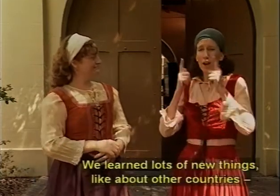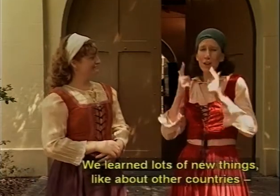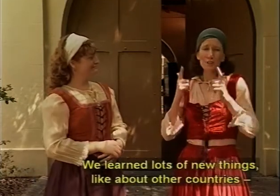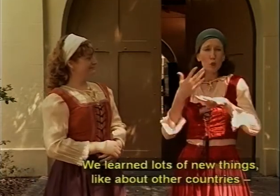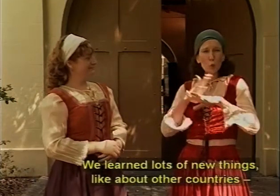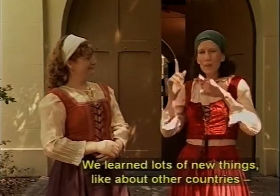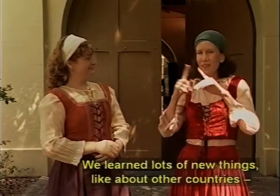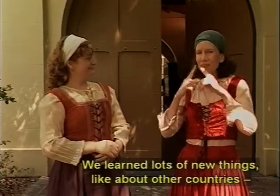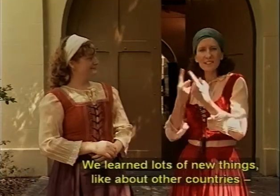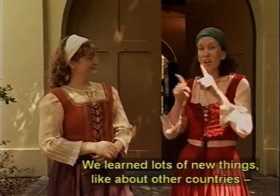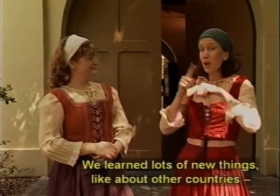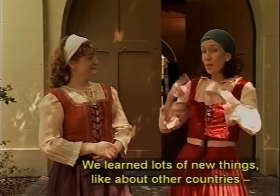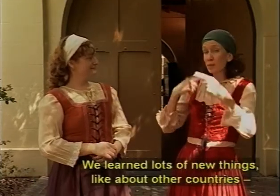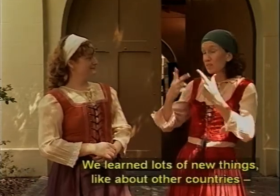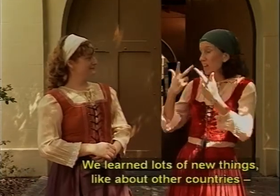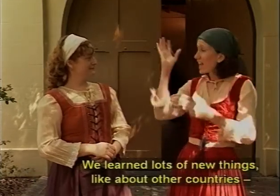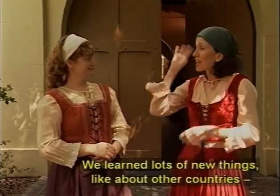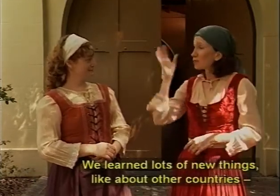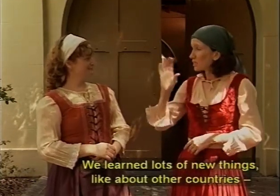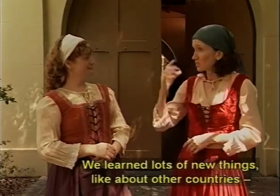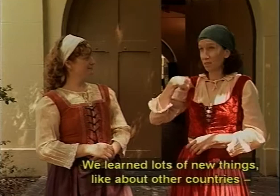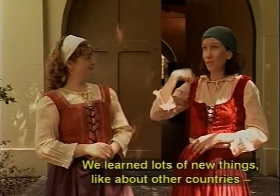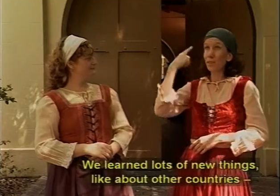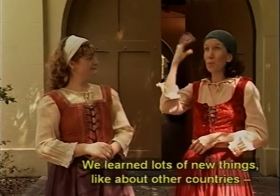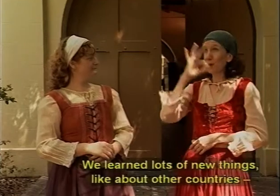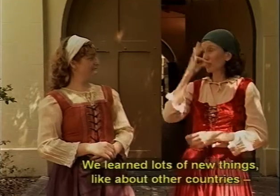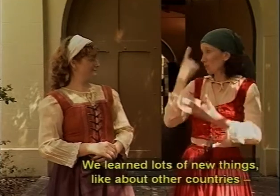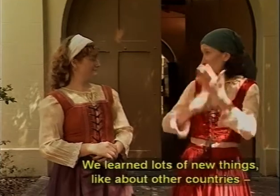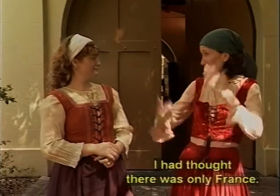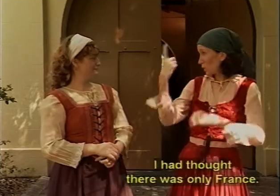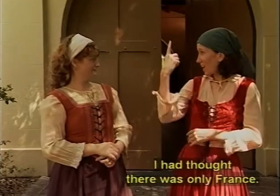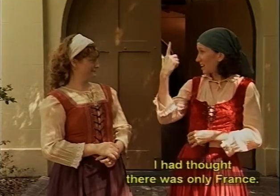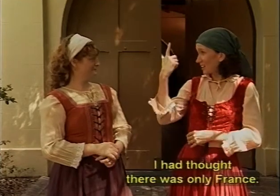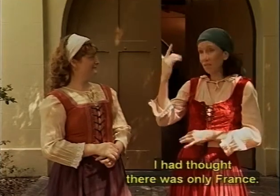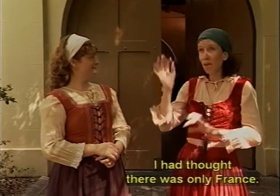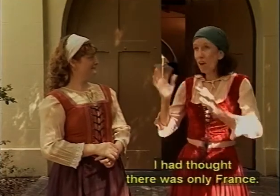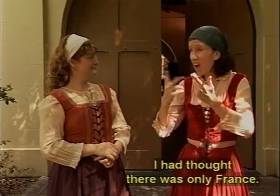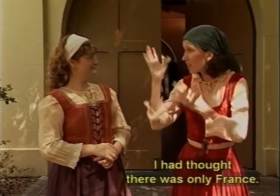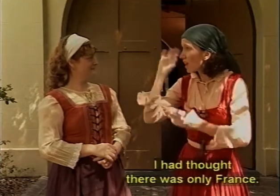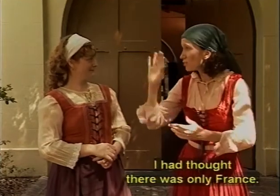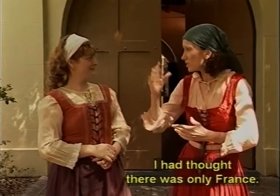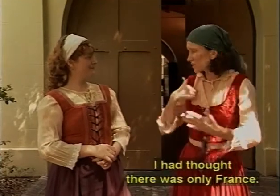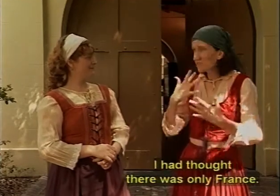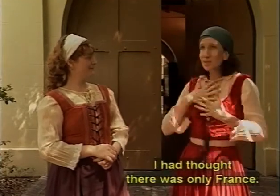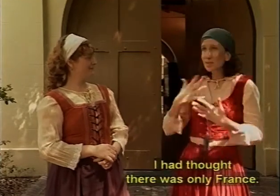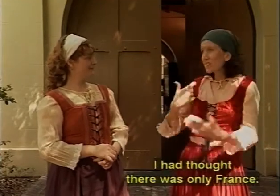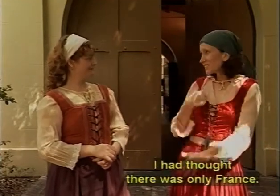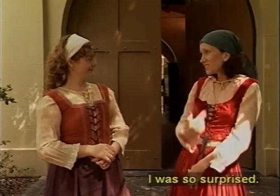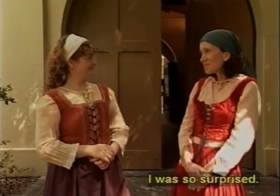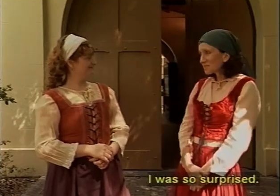We learned lots of new things. I learned about other countries in the world. I used to think that there was only France. I was so